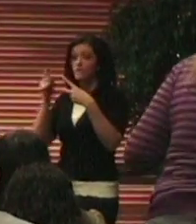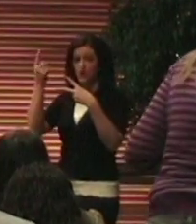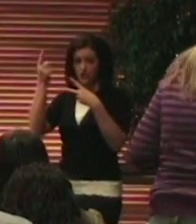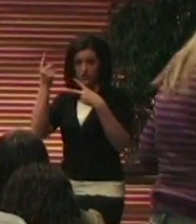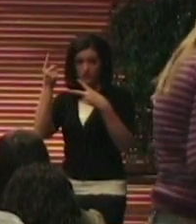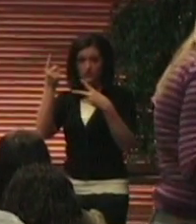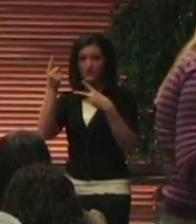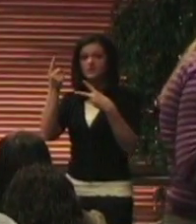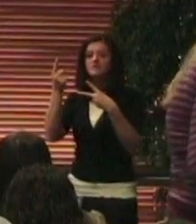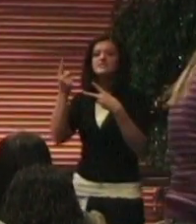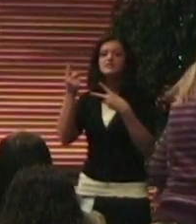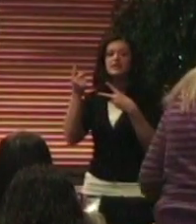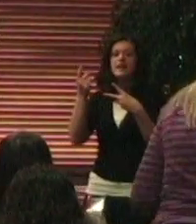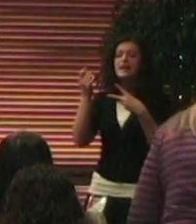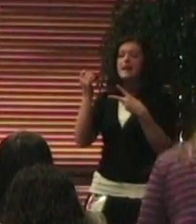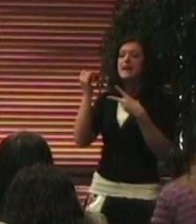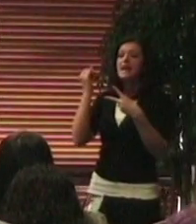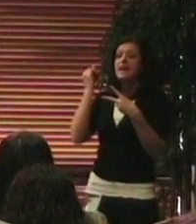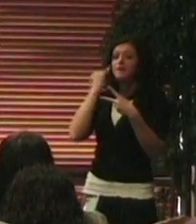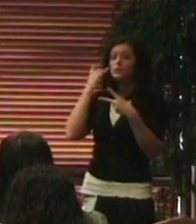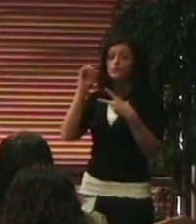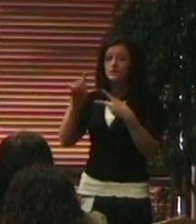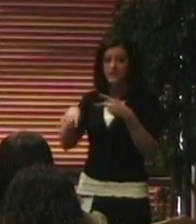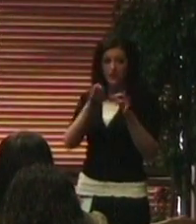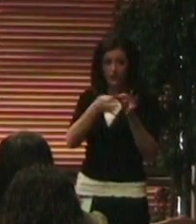Two announcements really quickly. First one,